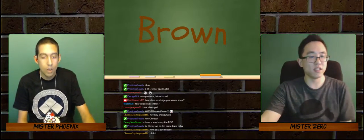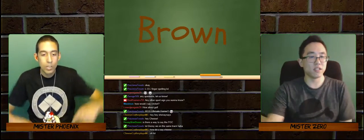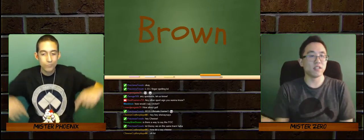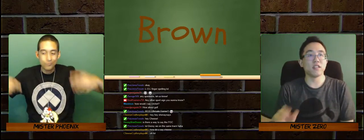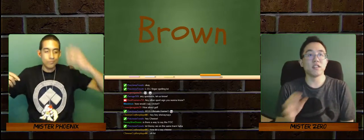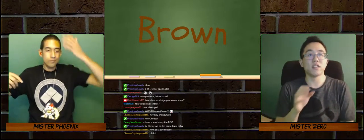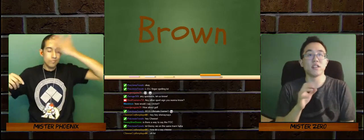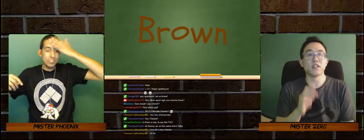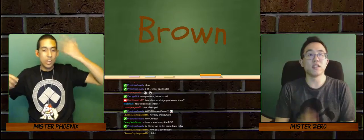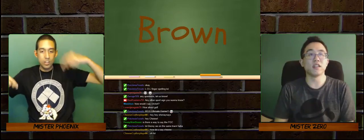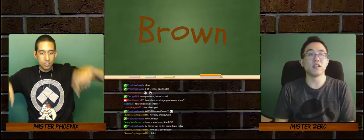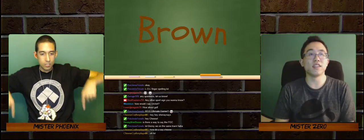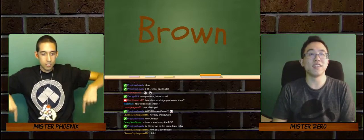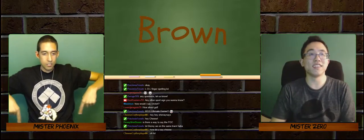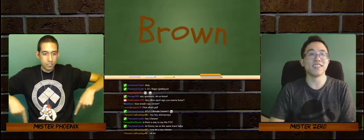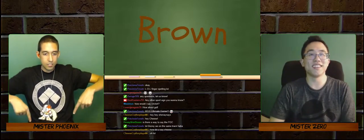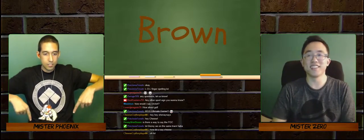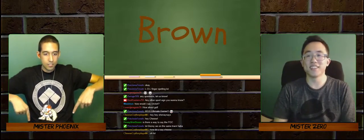Oh, wait. Duh.